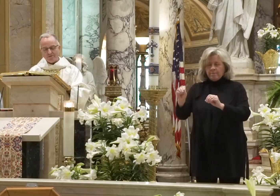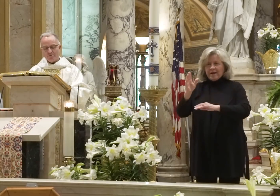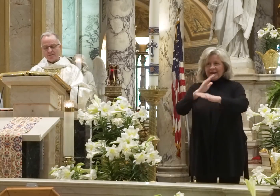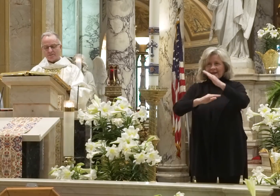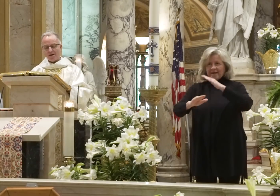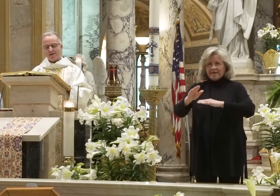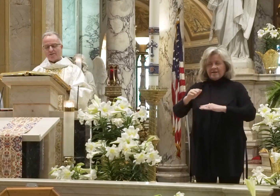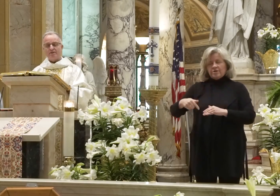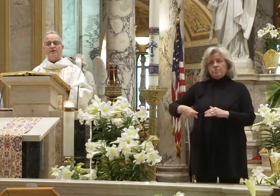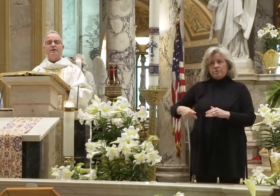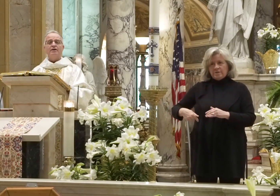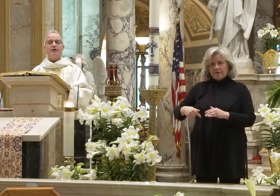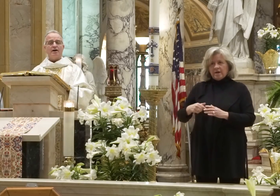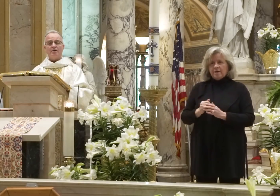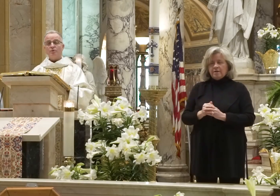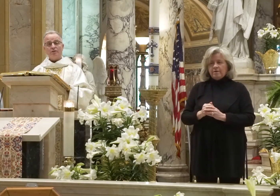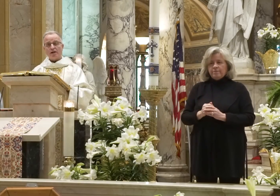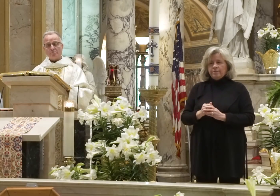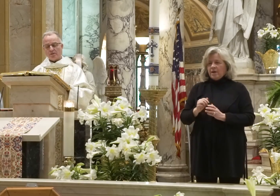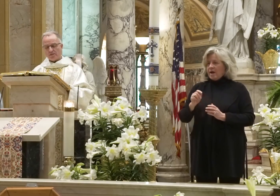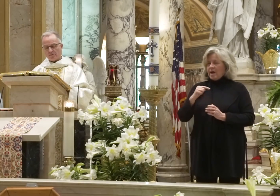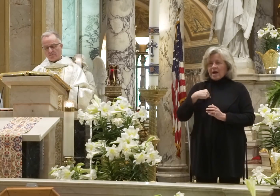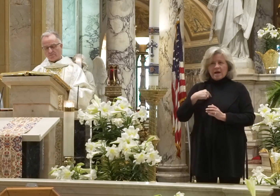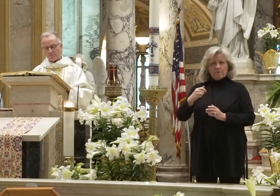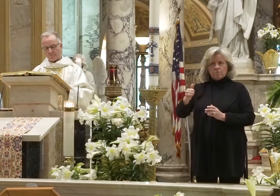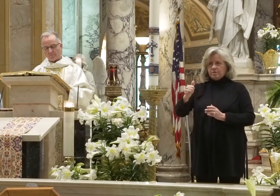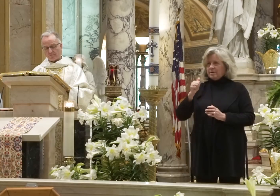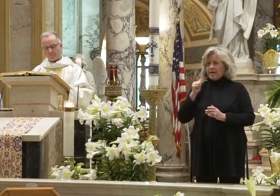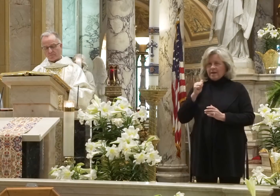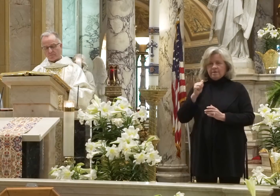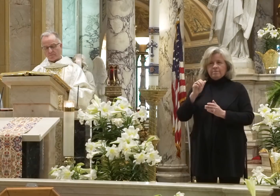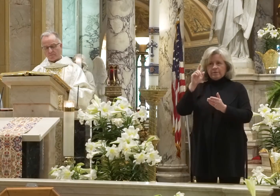hand into his side, I will not believe."